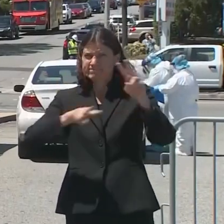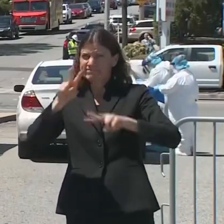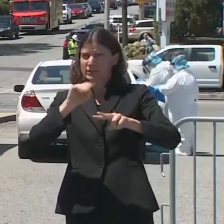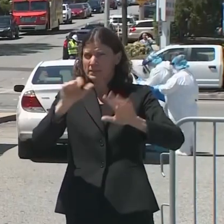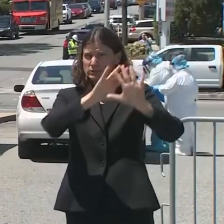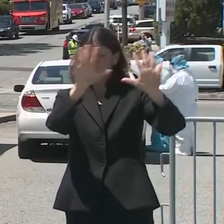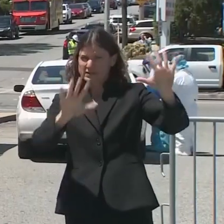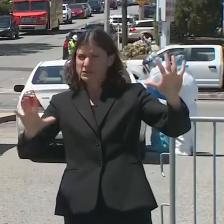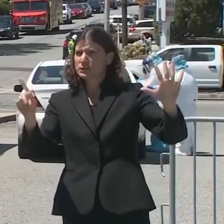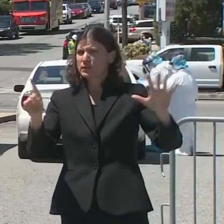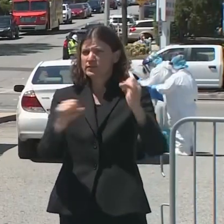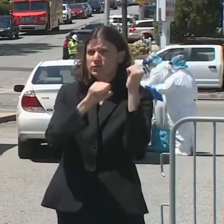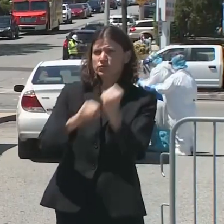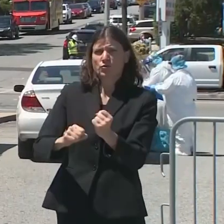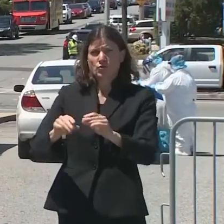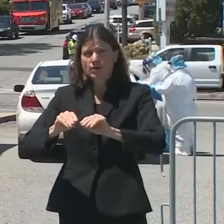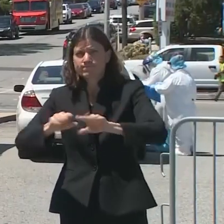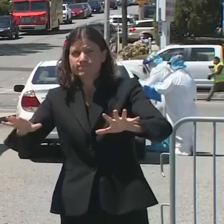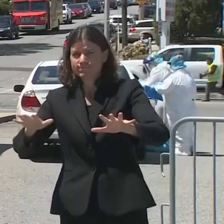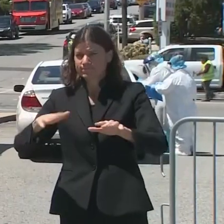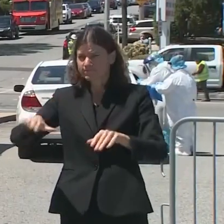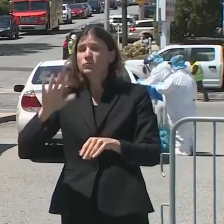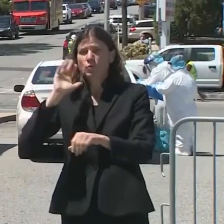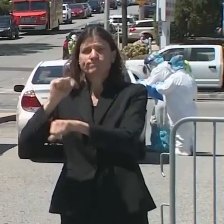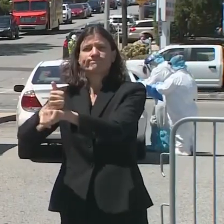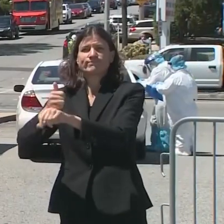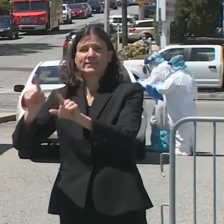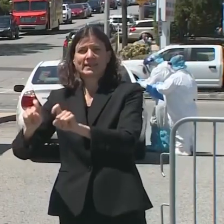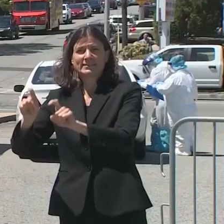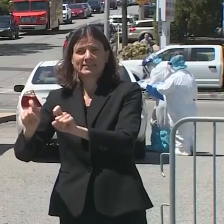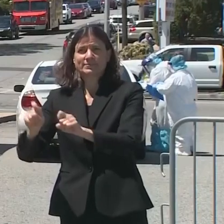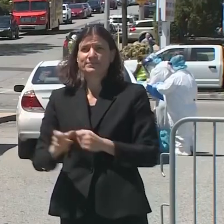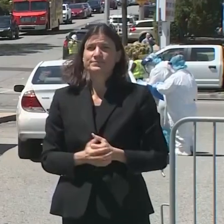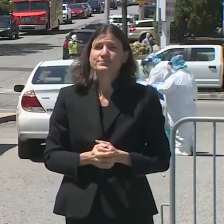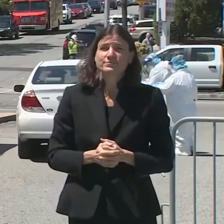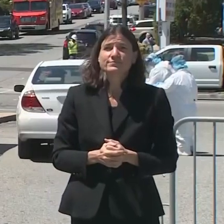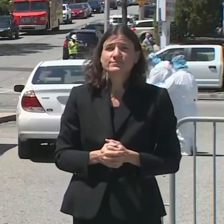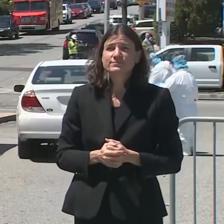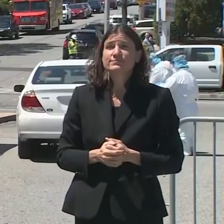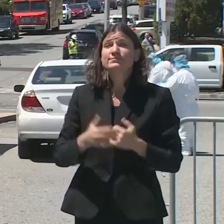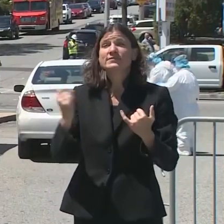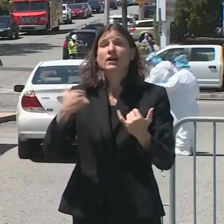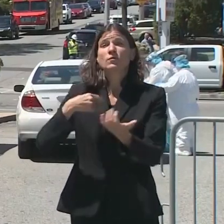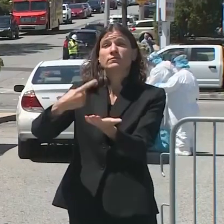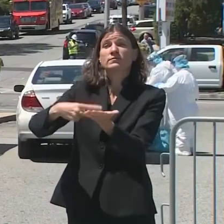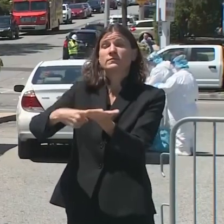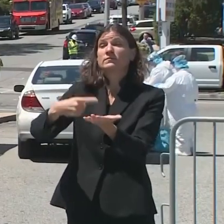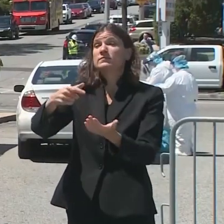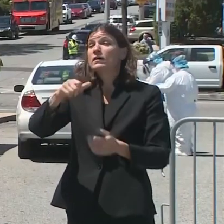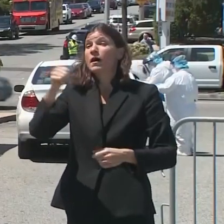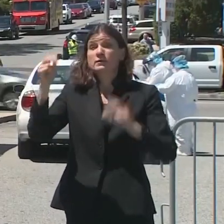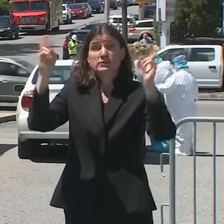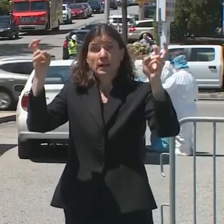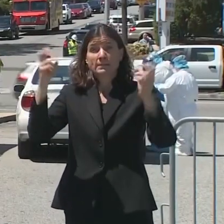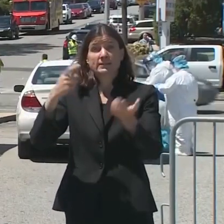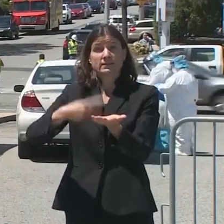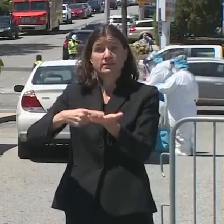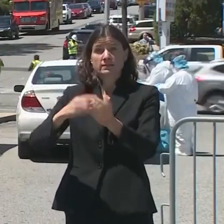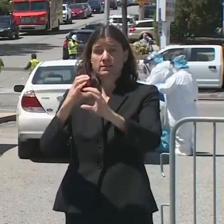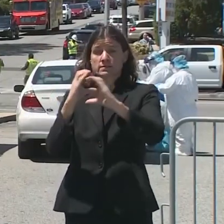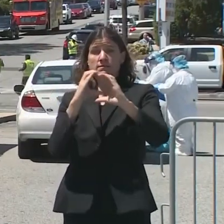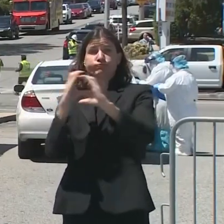to conduct mobile online testing, on-site testing at nursing homes, rest homes, and assisted living facilities has now completed